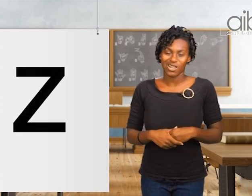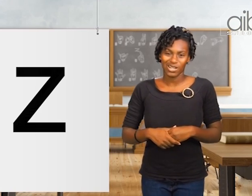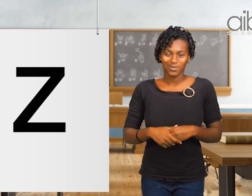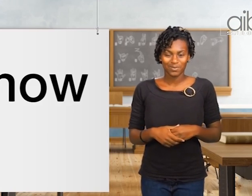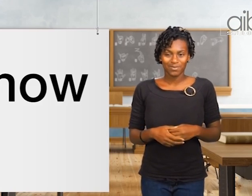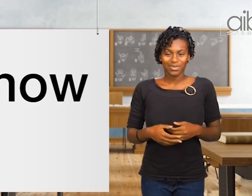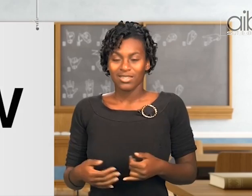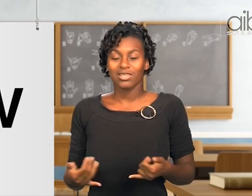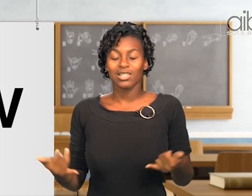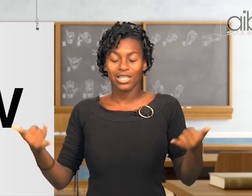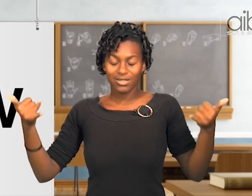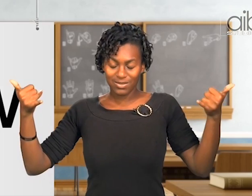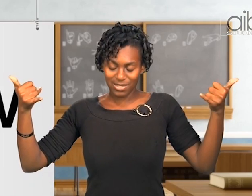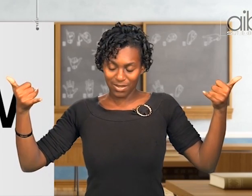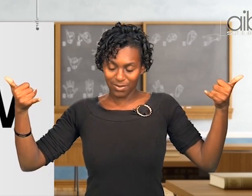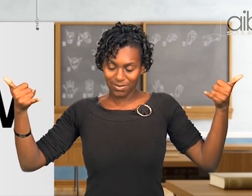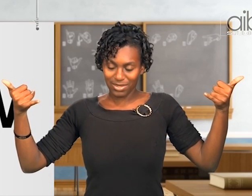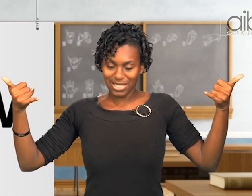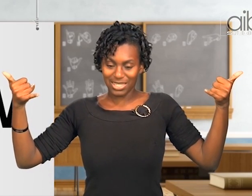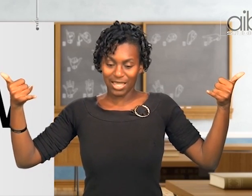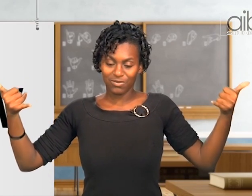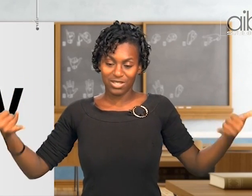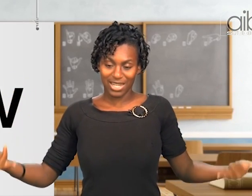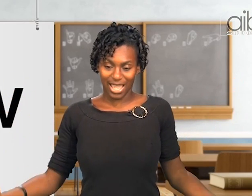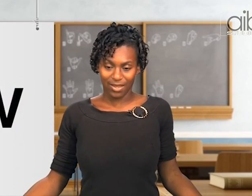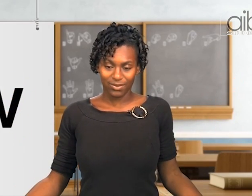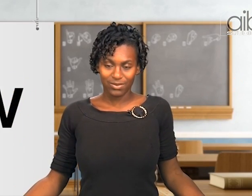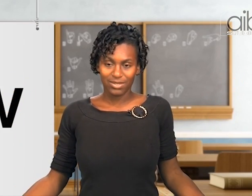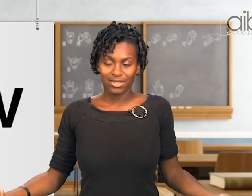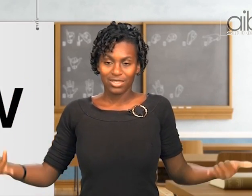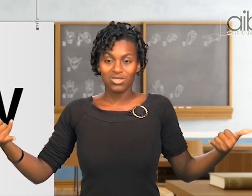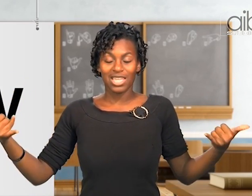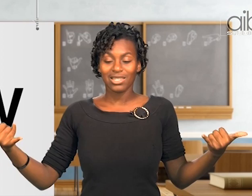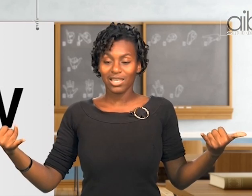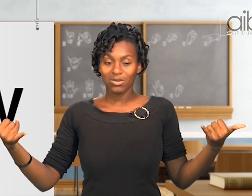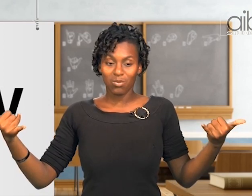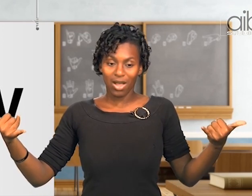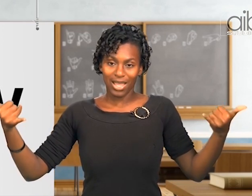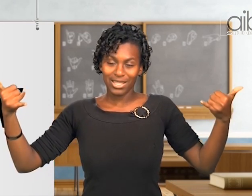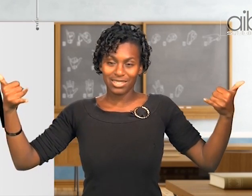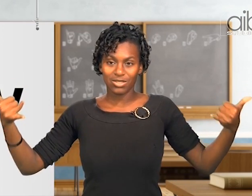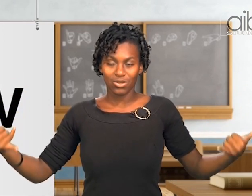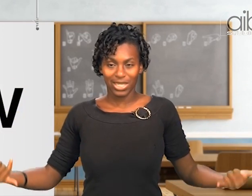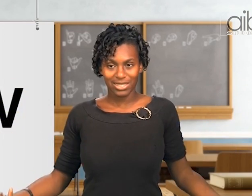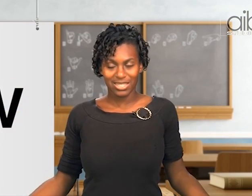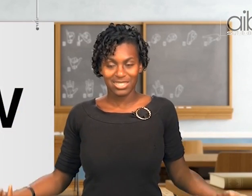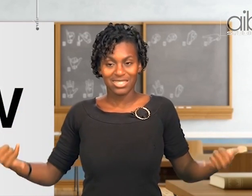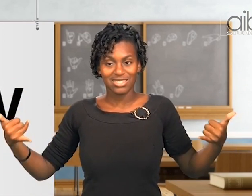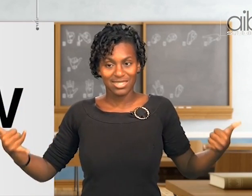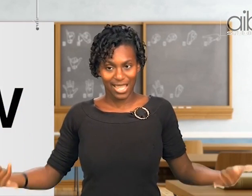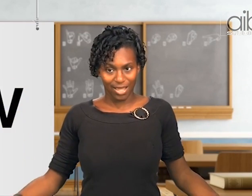started. So the sign for now, you take the letter Y and you go like this. This is